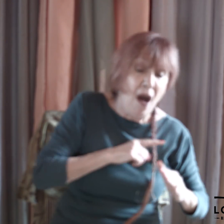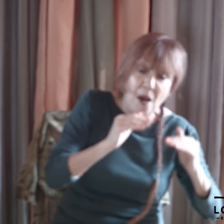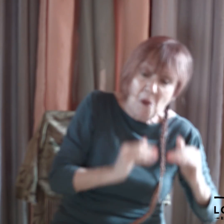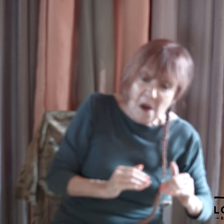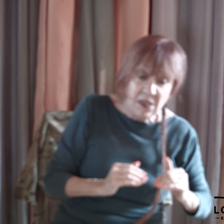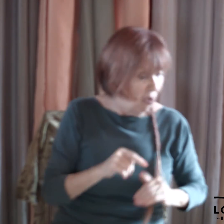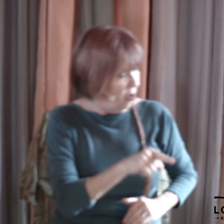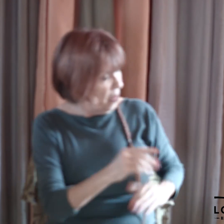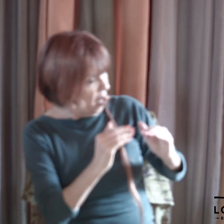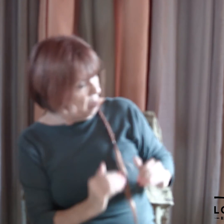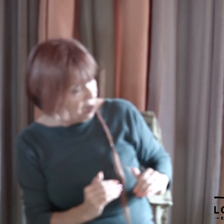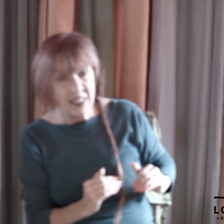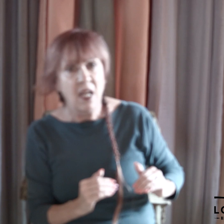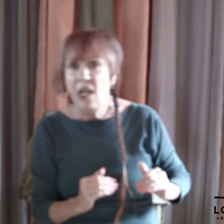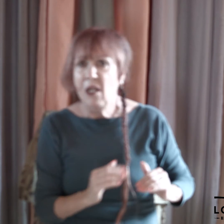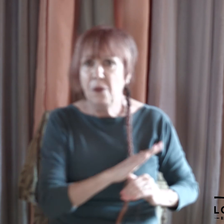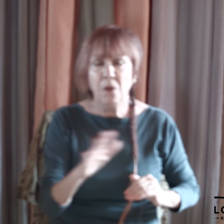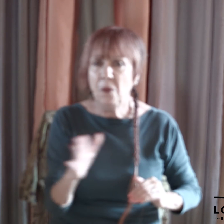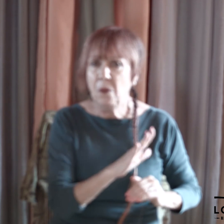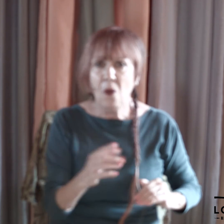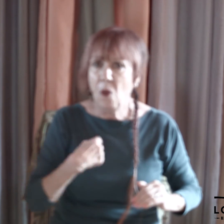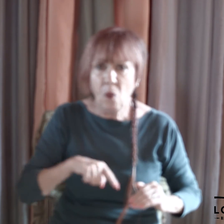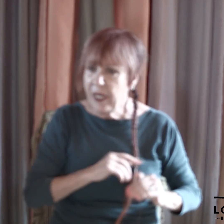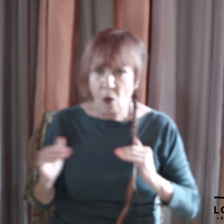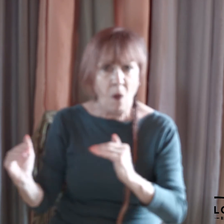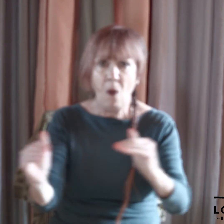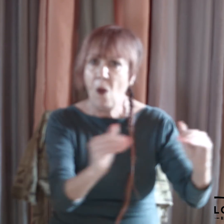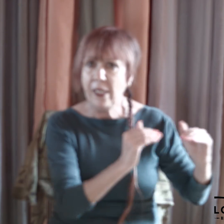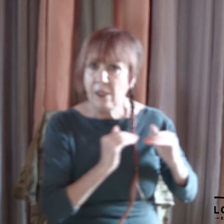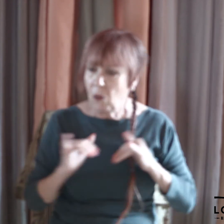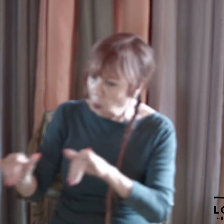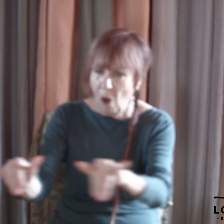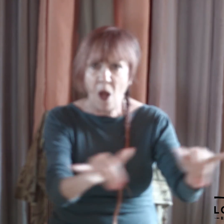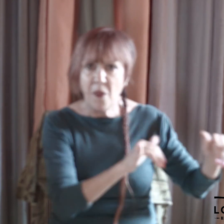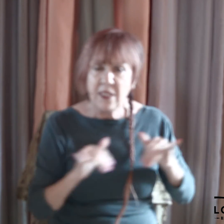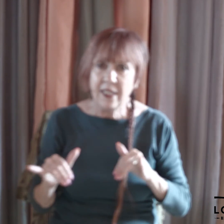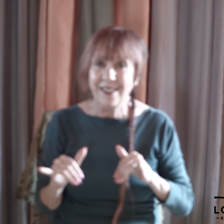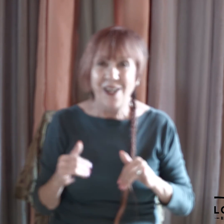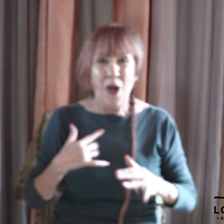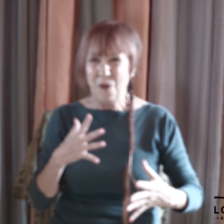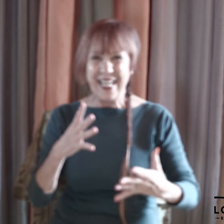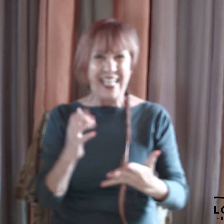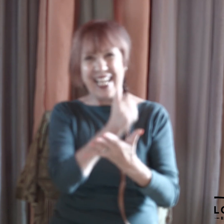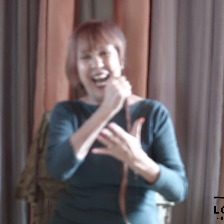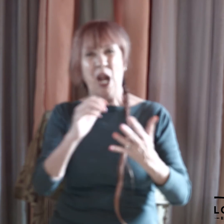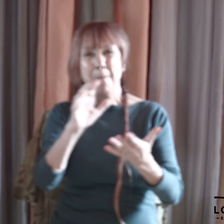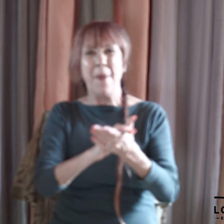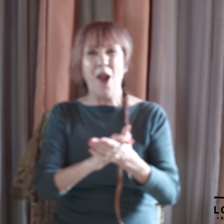worse, and understand the common humanity, we got marriage equality and the world did not fall